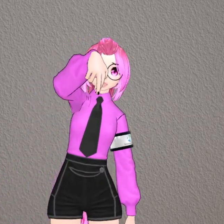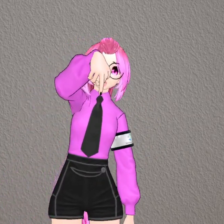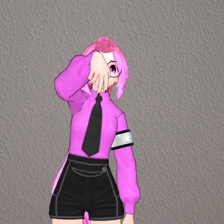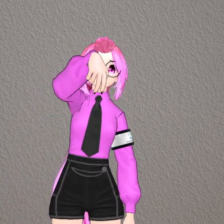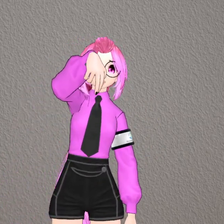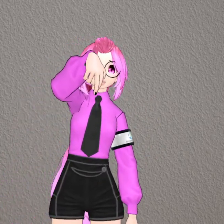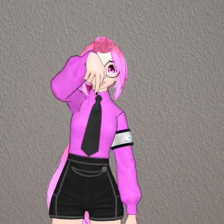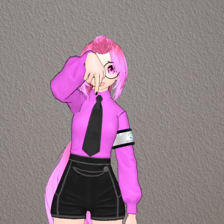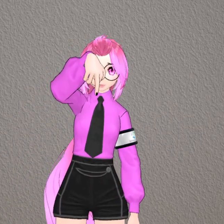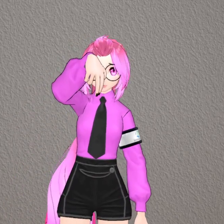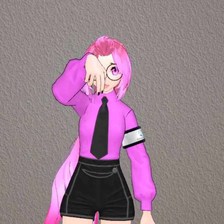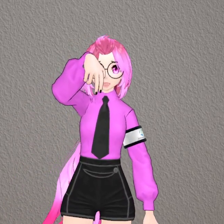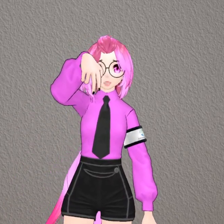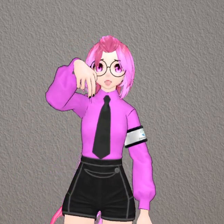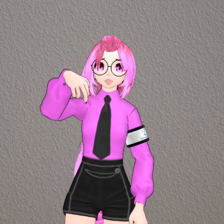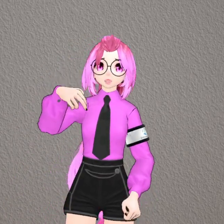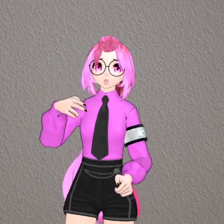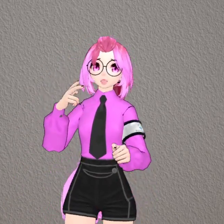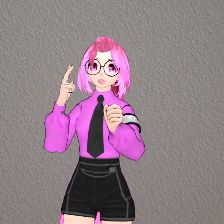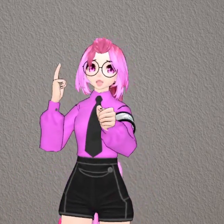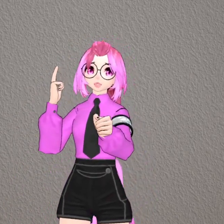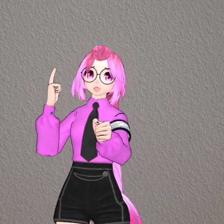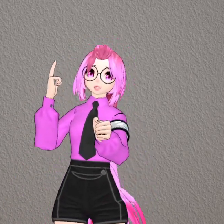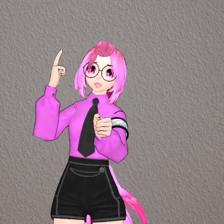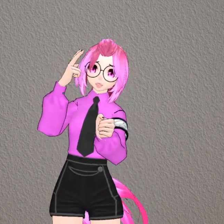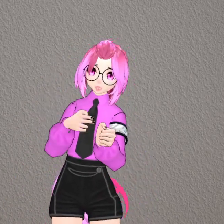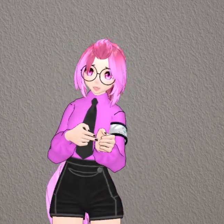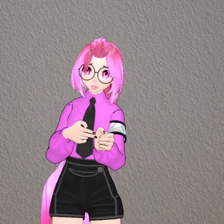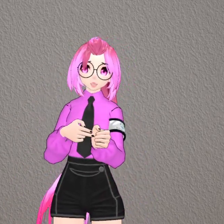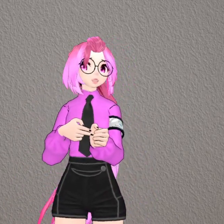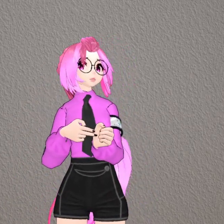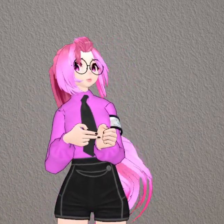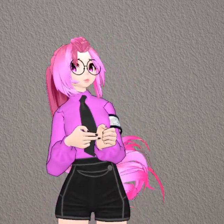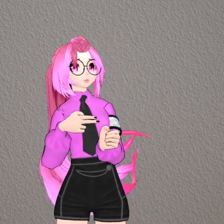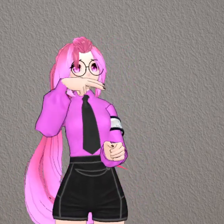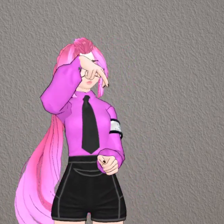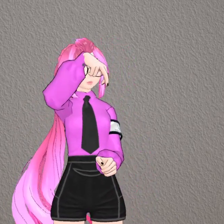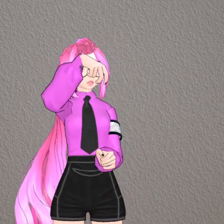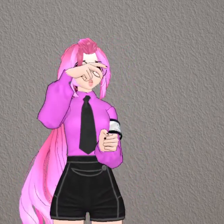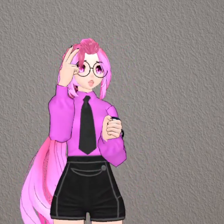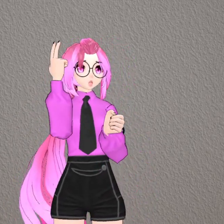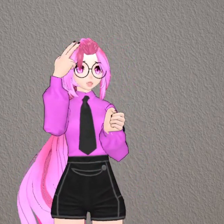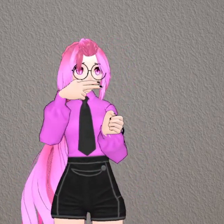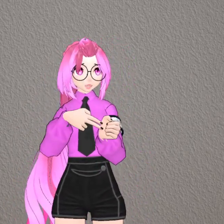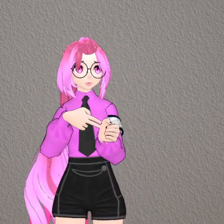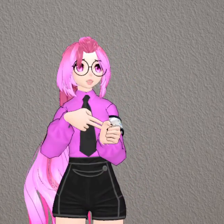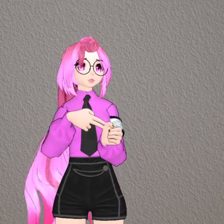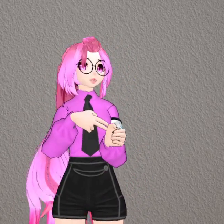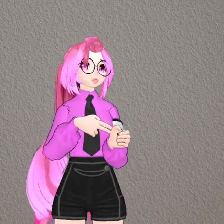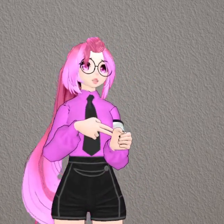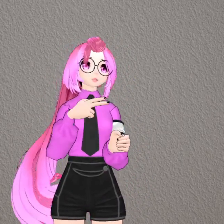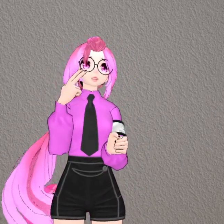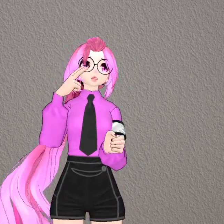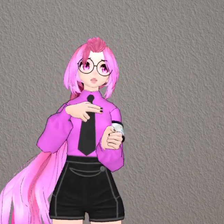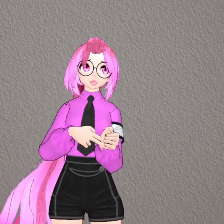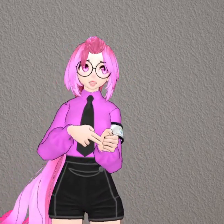two little legs, my little legs, and I want to join in, so I jump in. It's like your two little legs jumping into a pool. You're